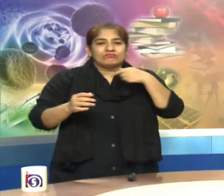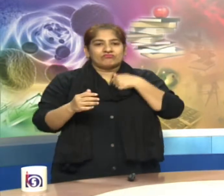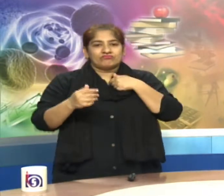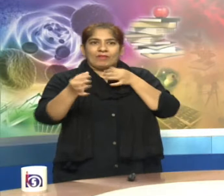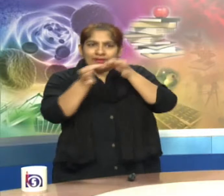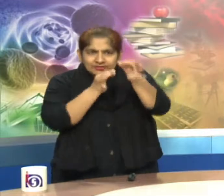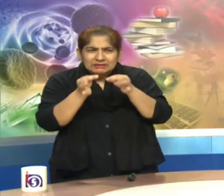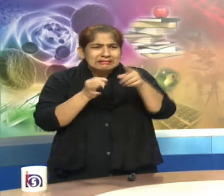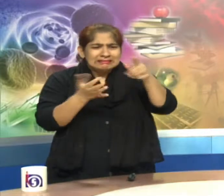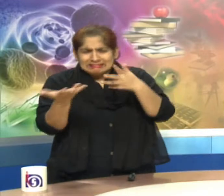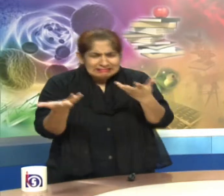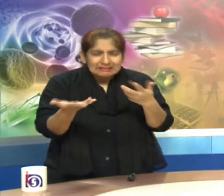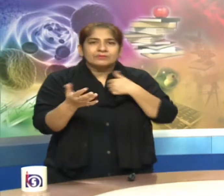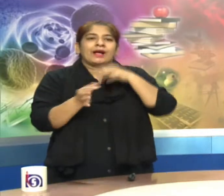with the people,